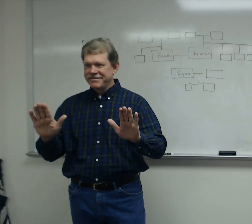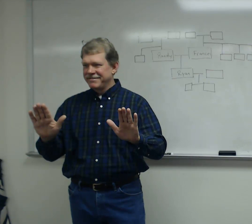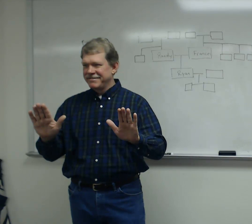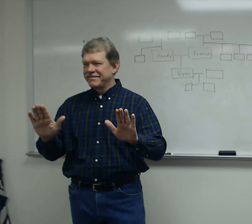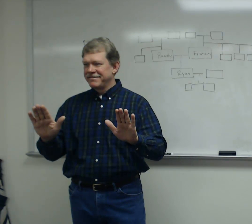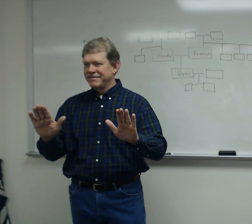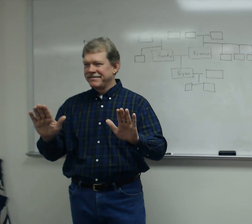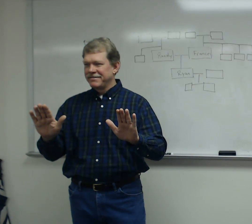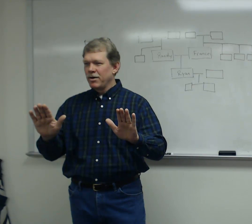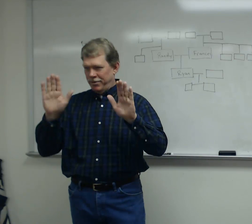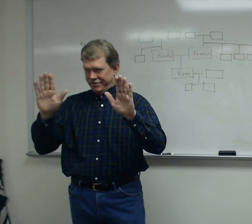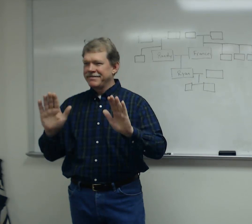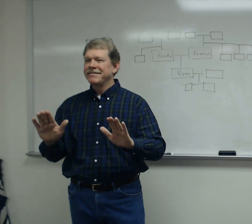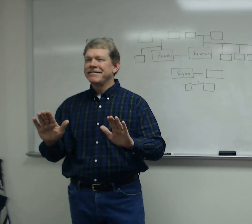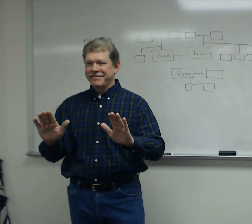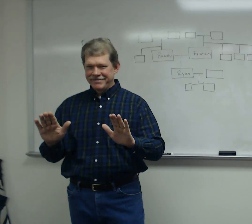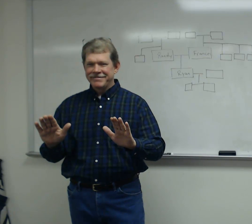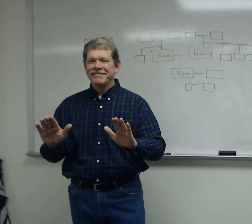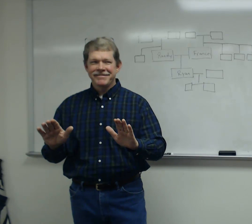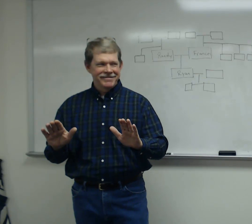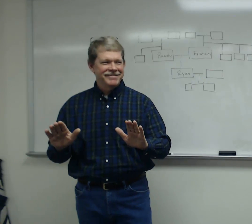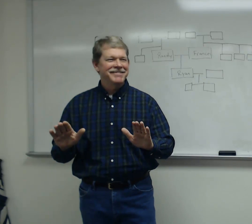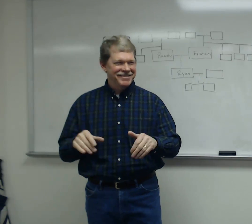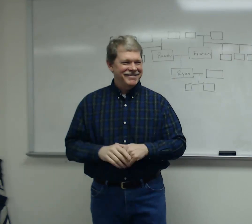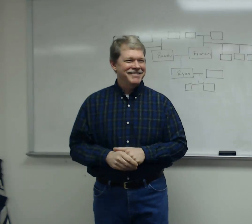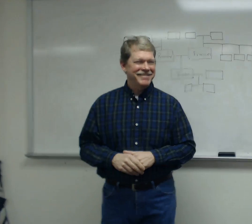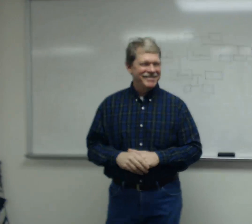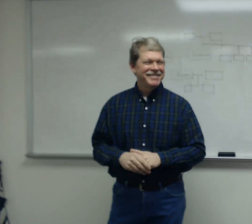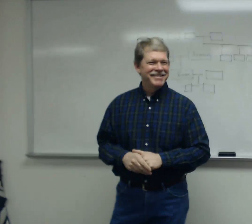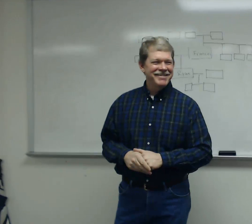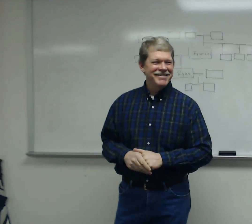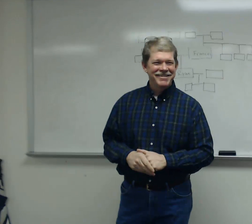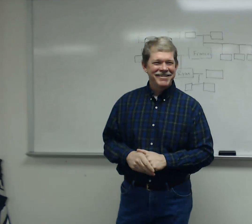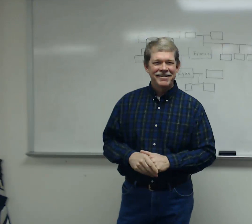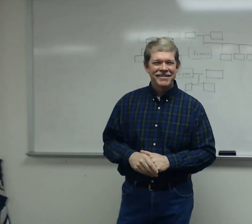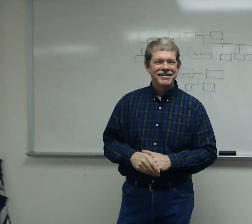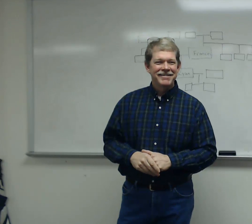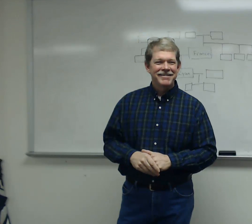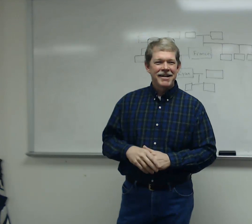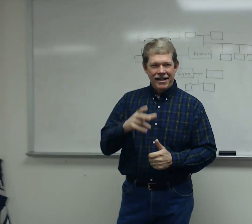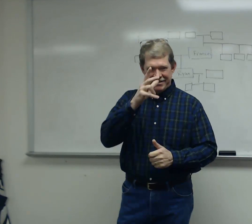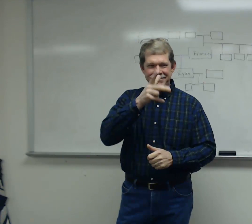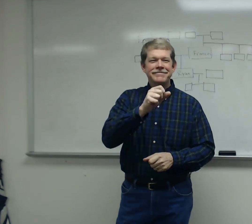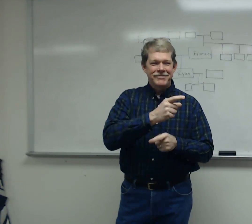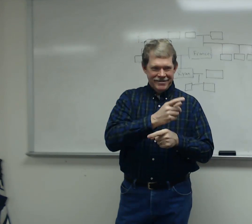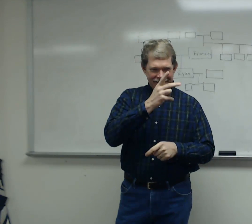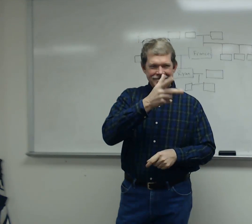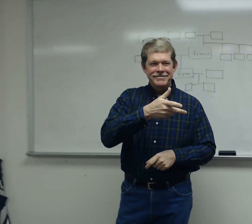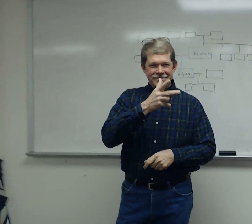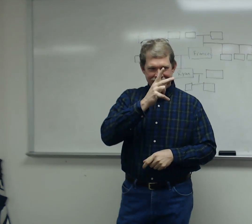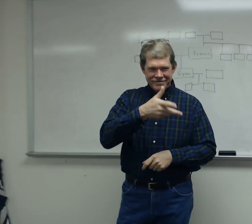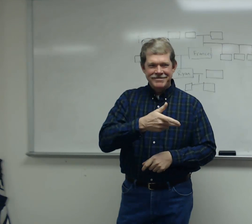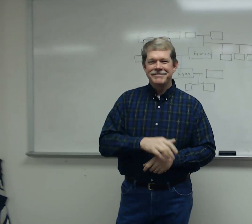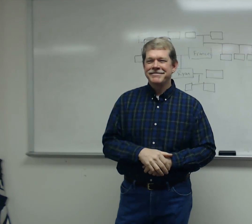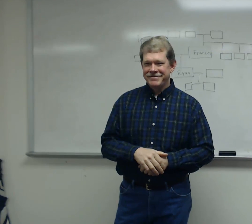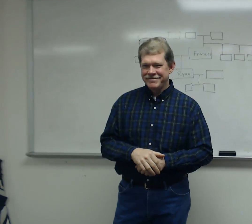Great. Wonderful. Wonderful. How else can you be if I say how are you? Well, I said angry. Sick. You can be